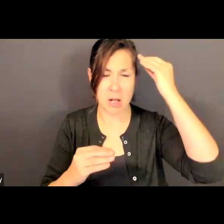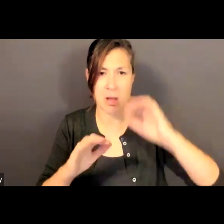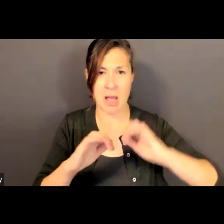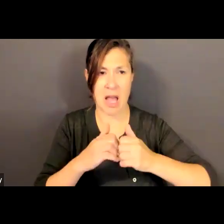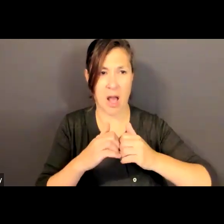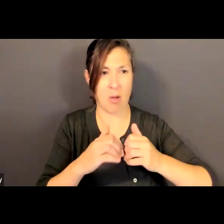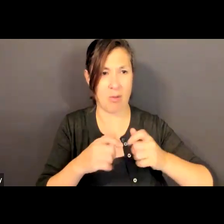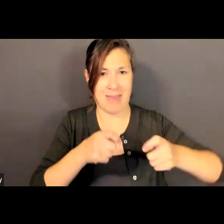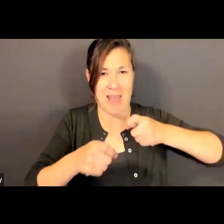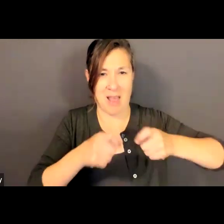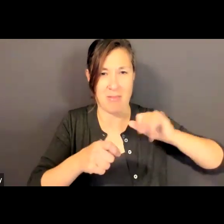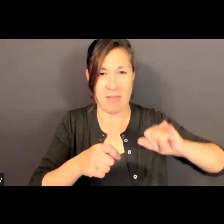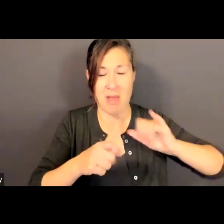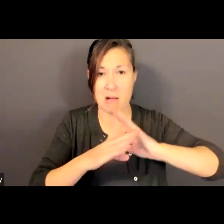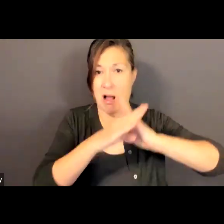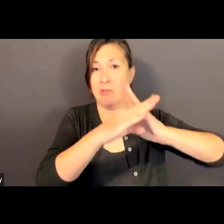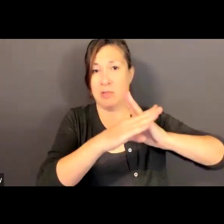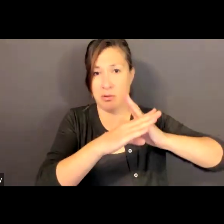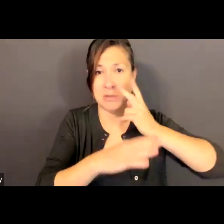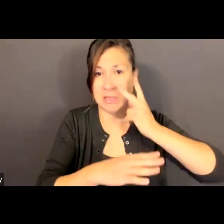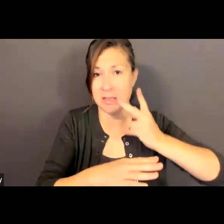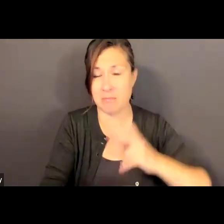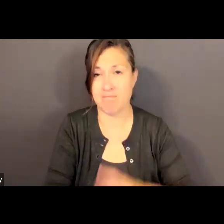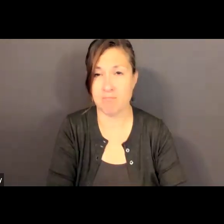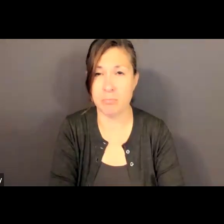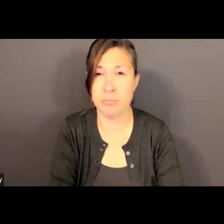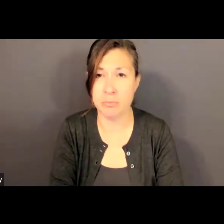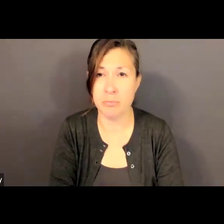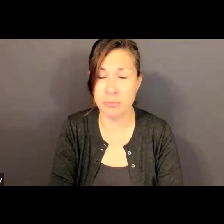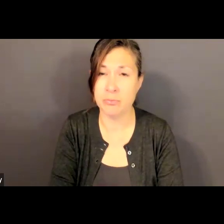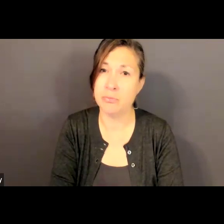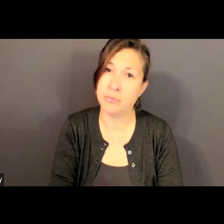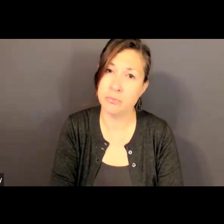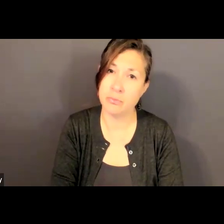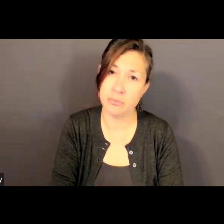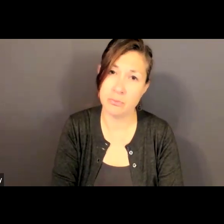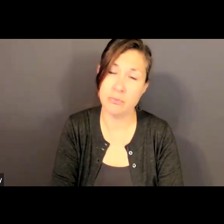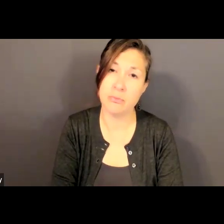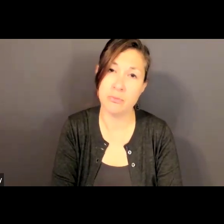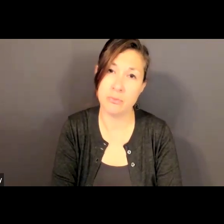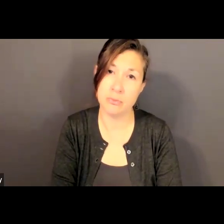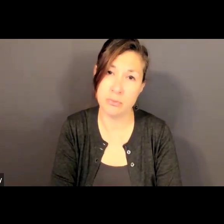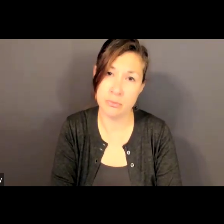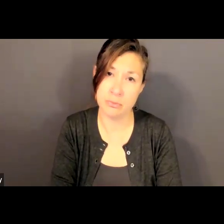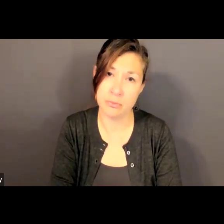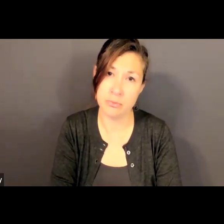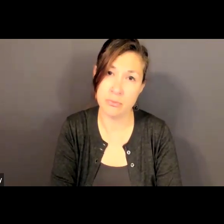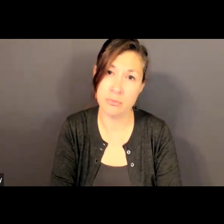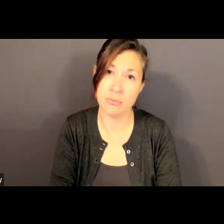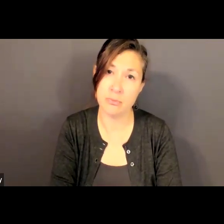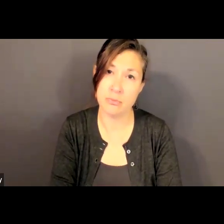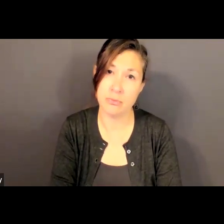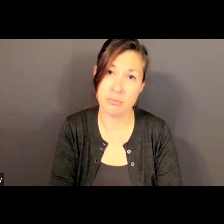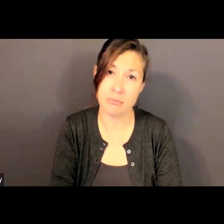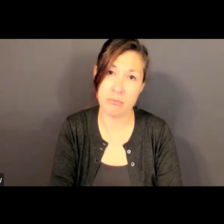overcome these obstacles that we are seeing? Y también tengo curiosidad por el currículo, cómo lo vamos a incorporar, cómo vamos a hacer